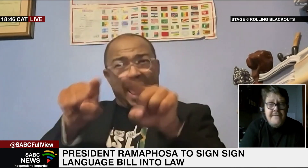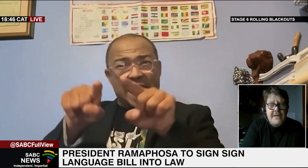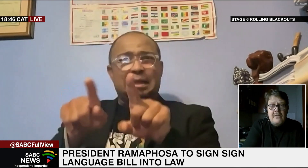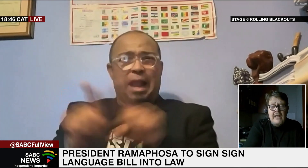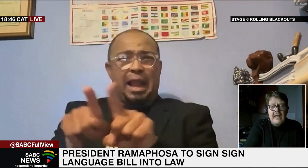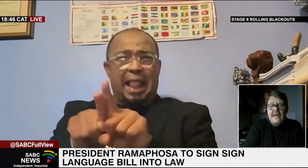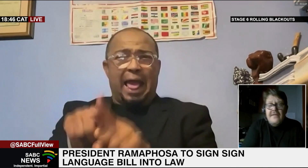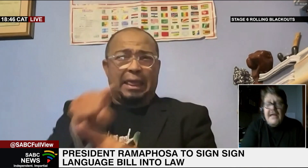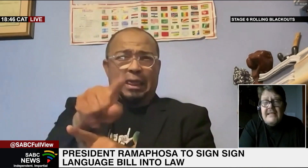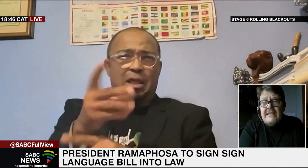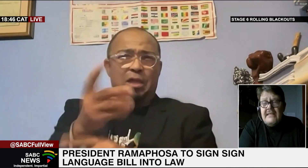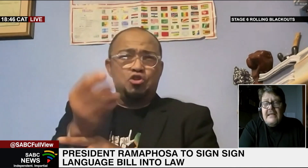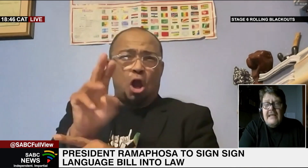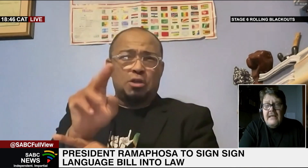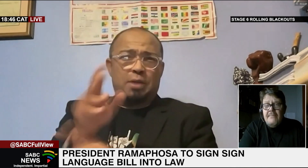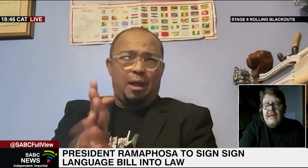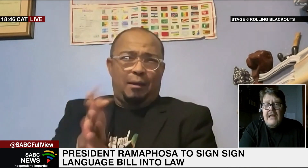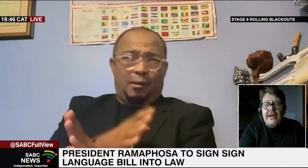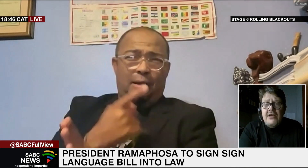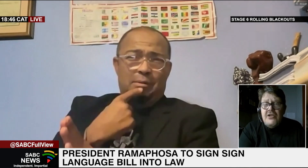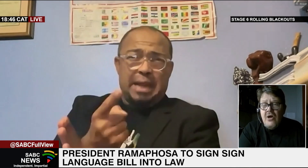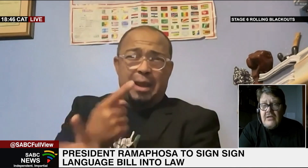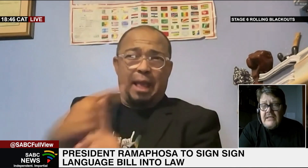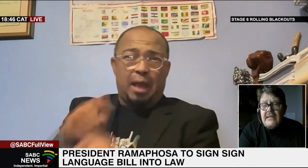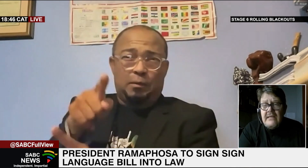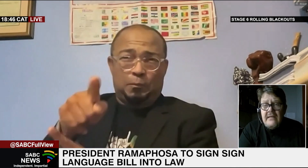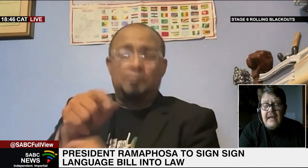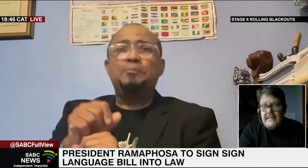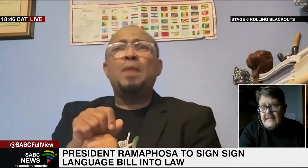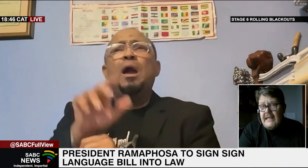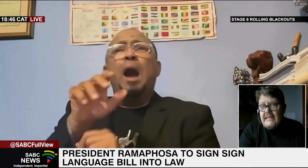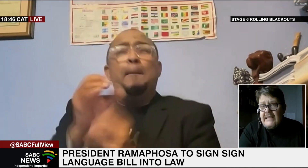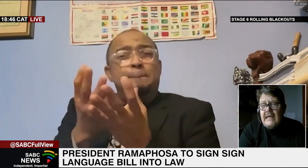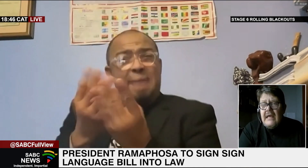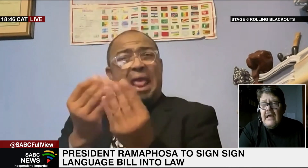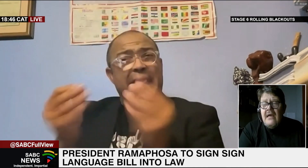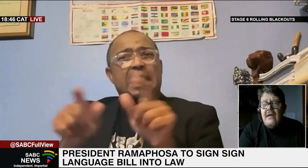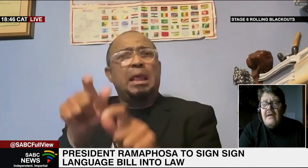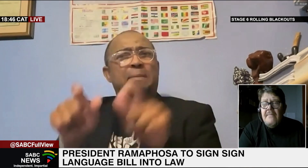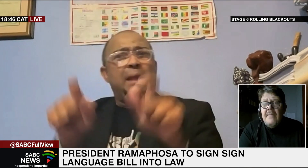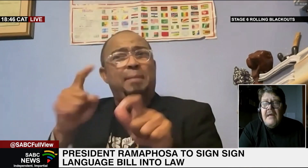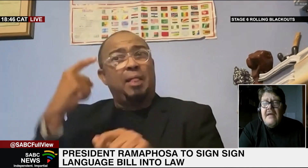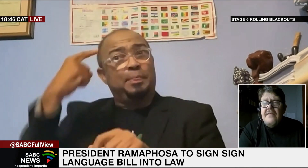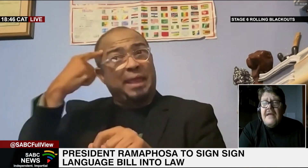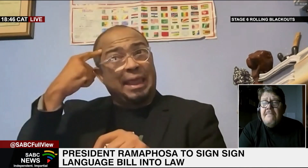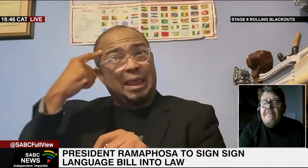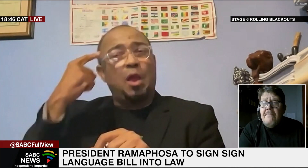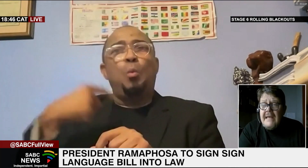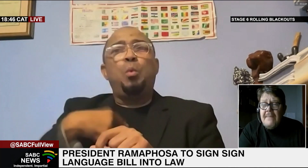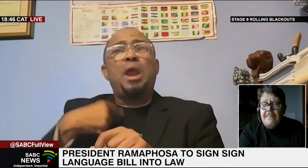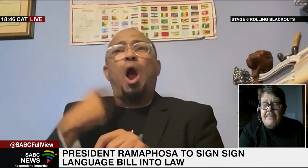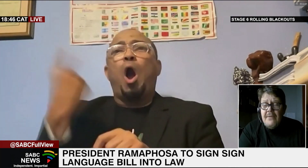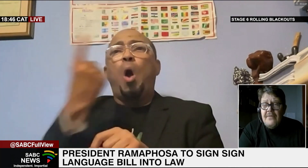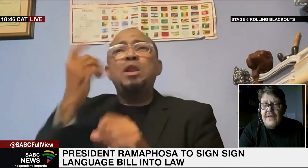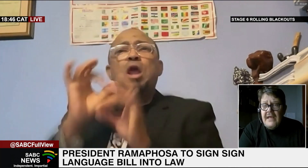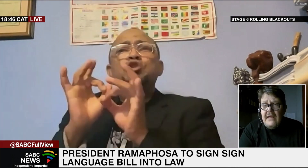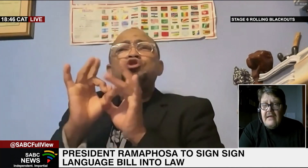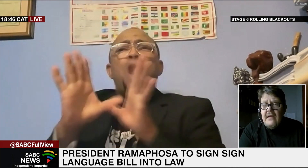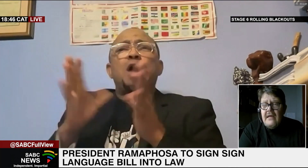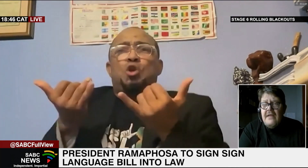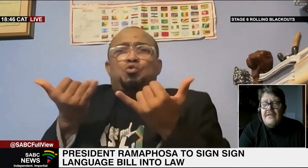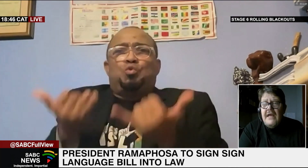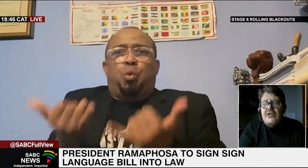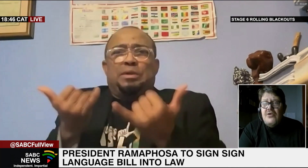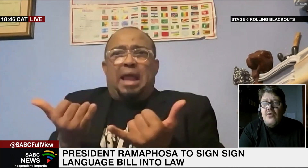So I feel that, like a doctor has said, that many people